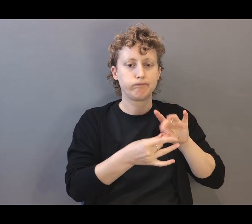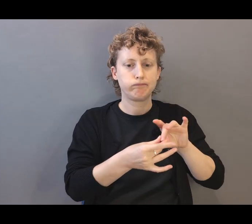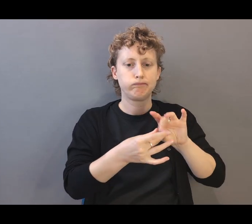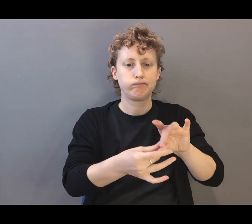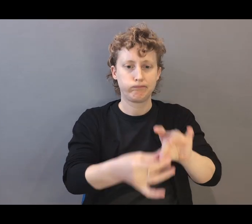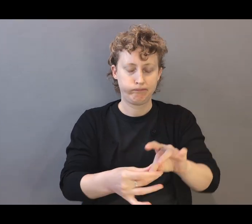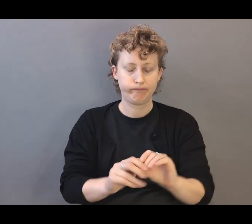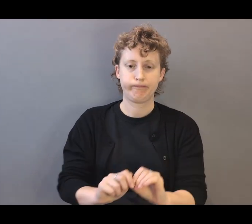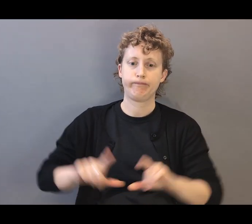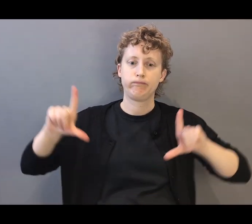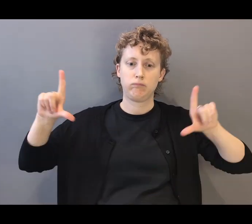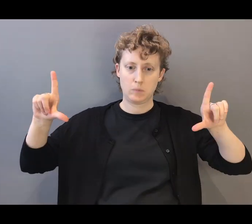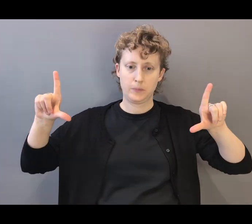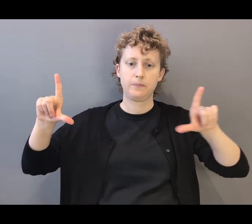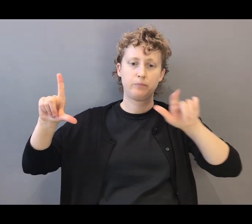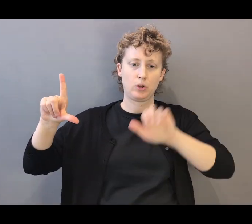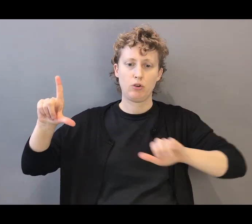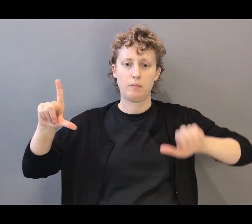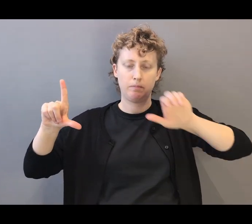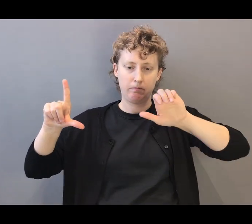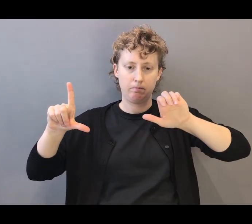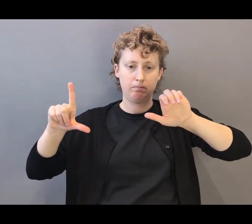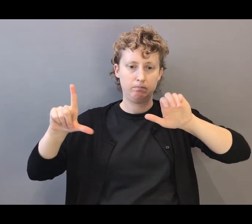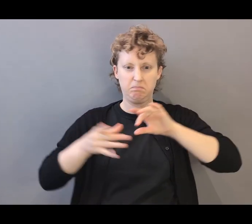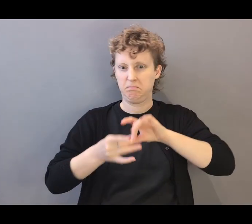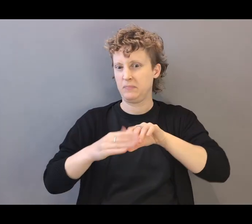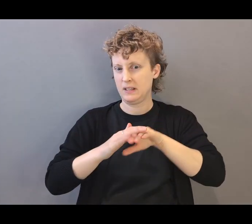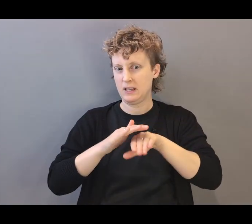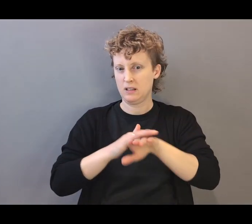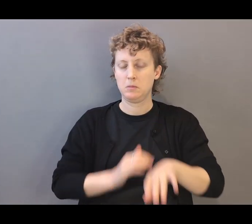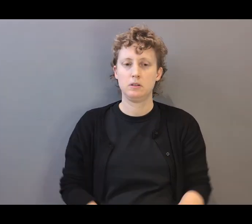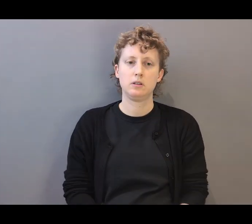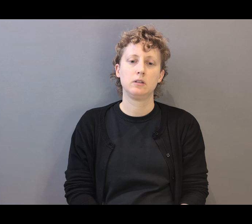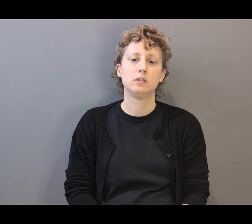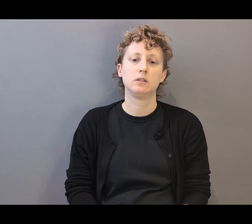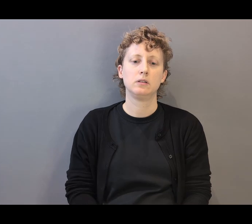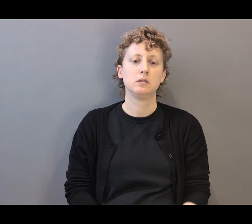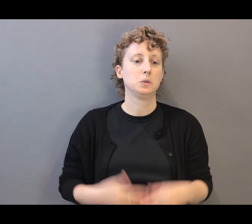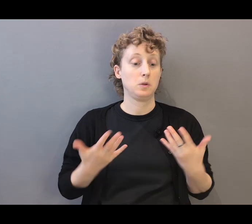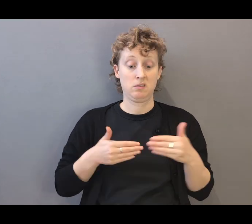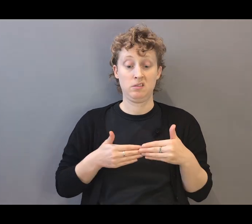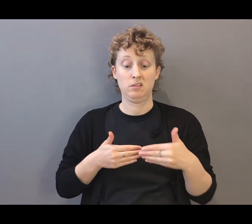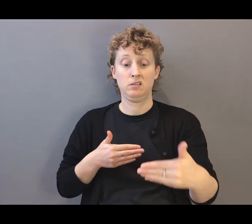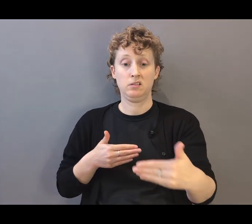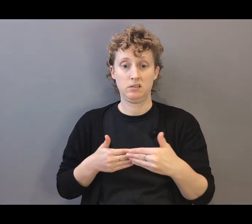European framework on accessibility, and this is key. So what we will be doing on the months to come in this